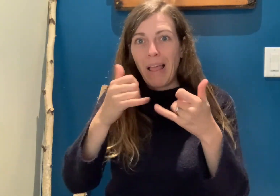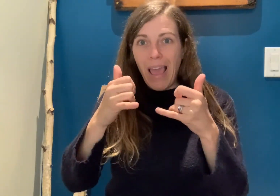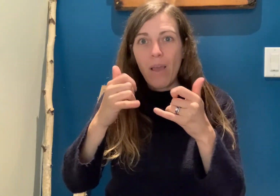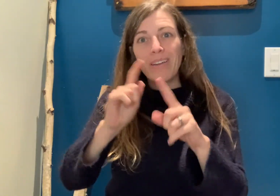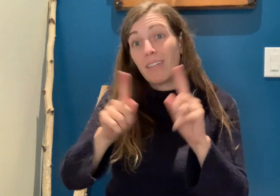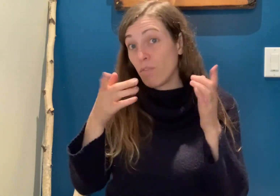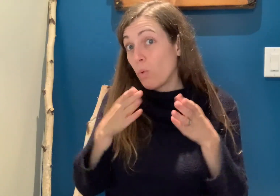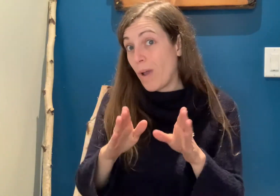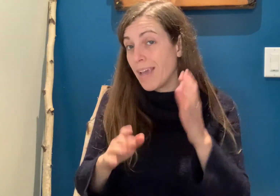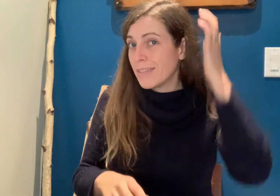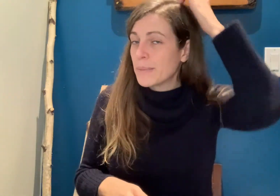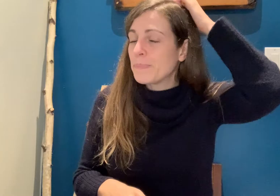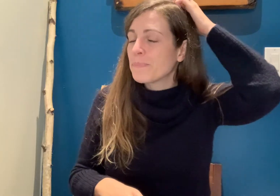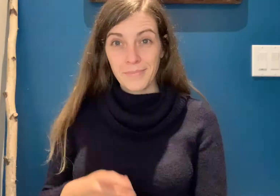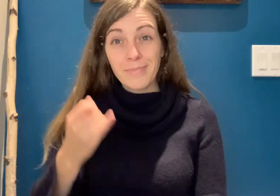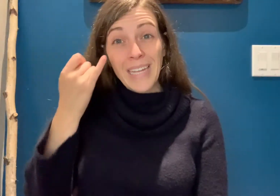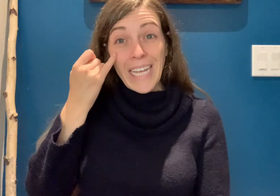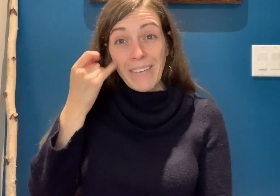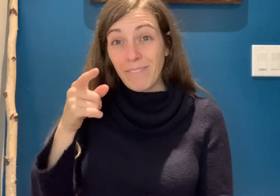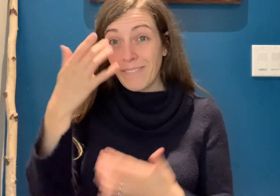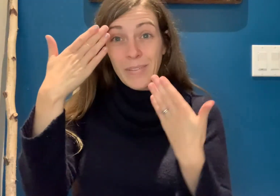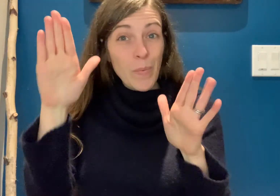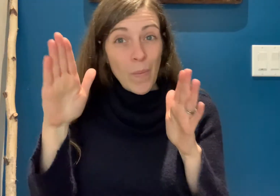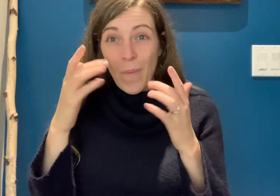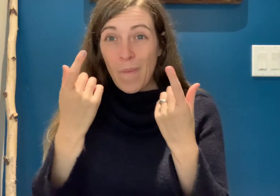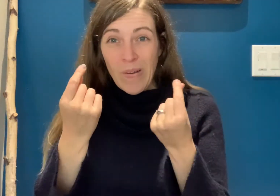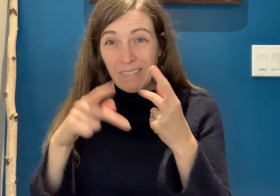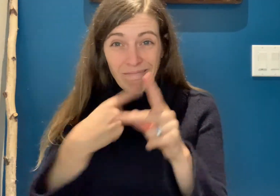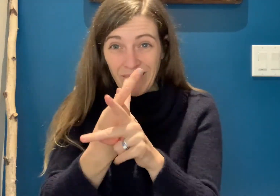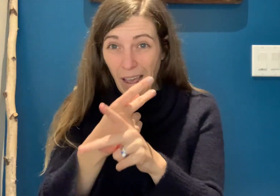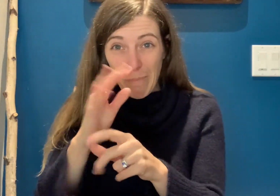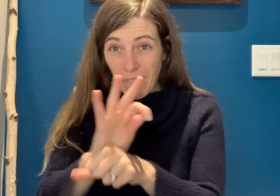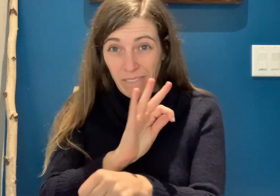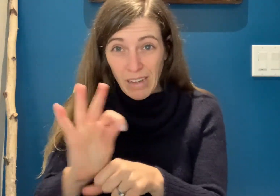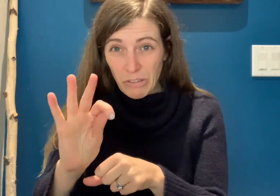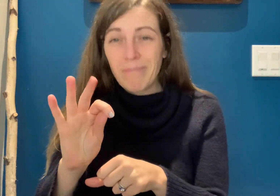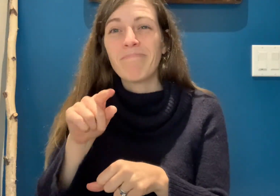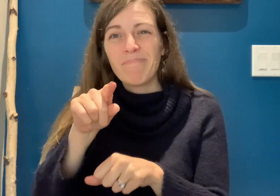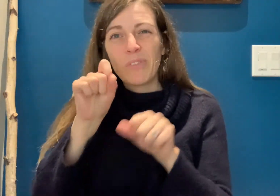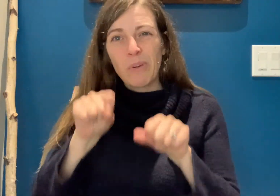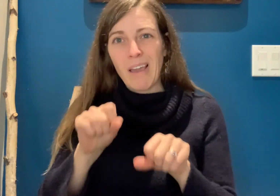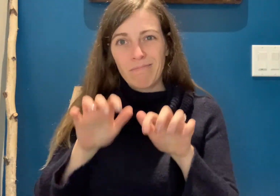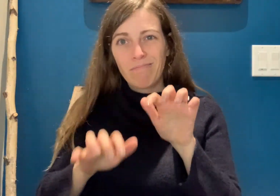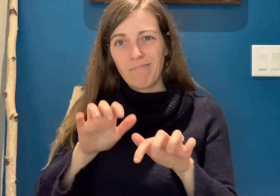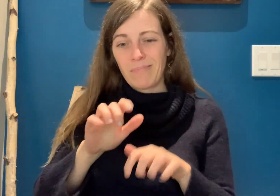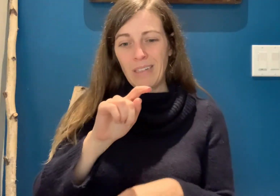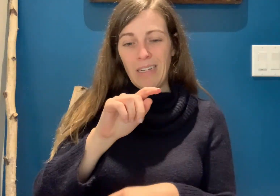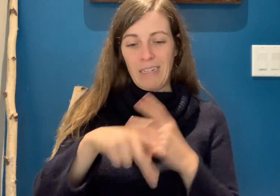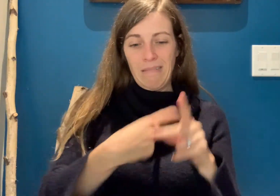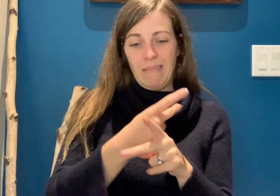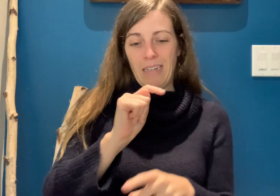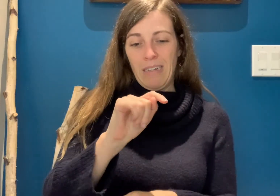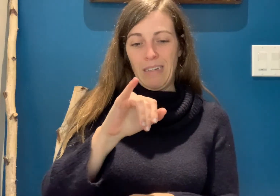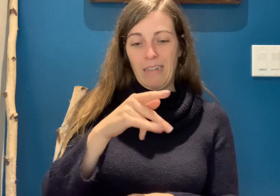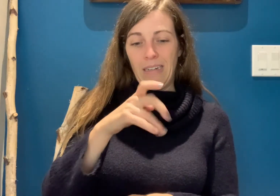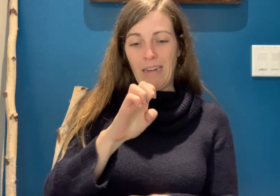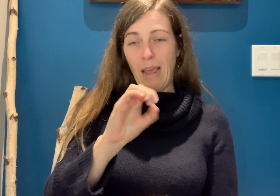to deal with and interact with those data are different because it's a category. If you're not sure what type of data you're dealing